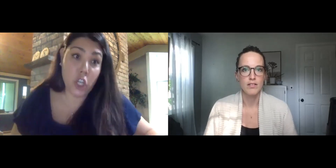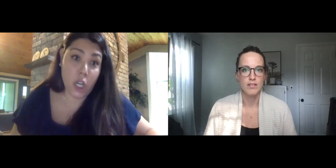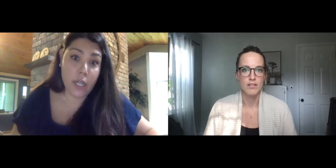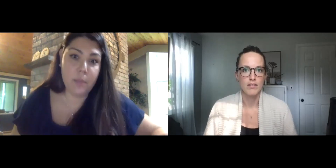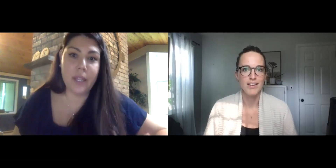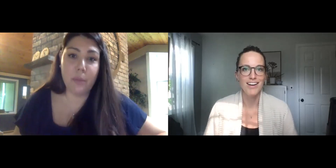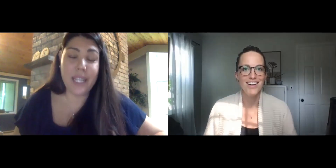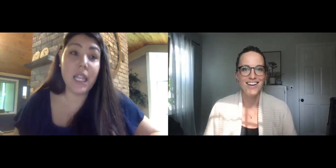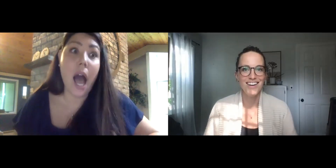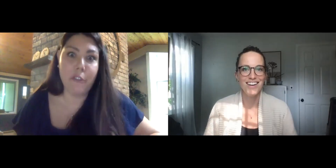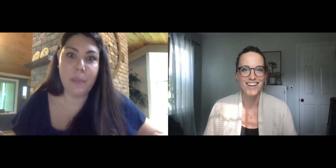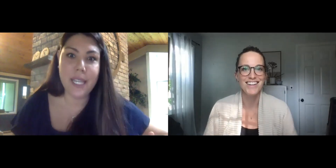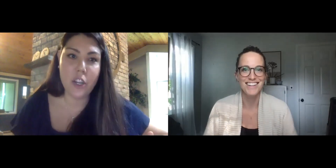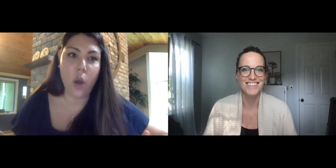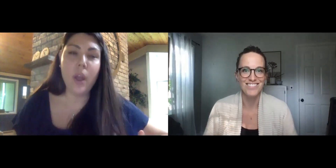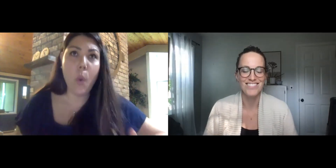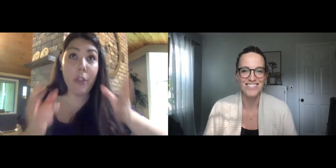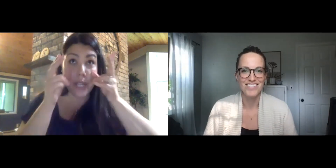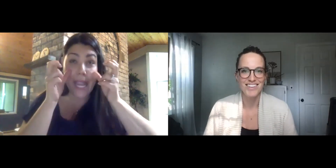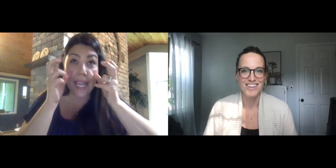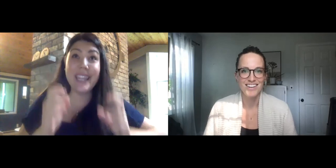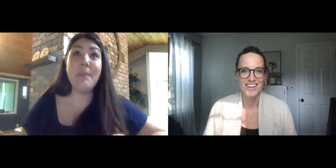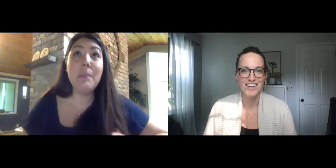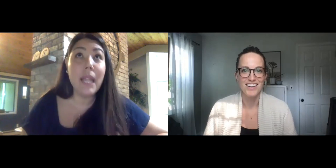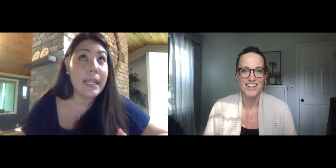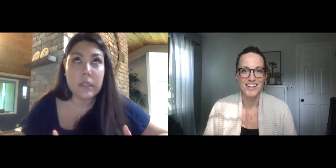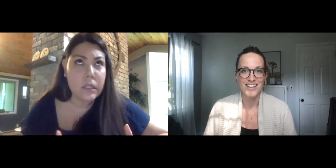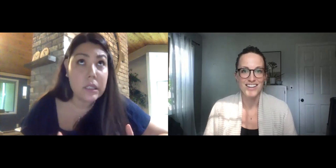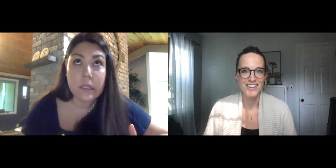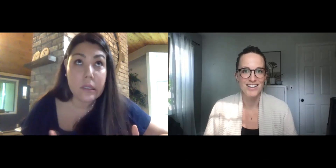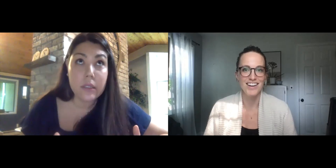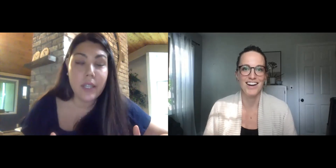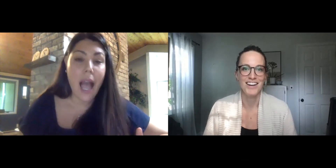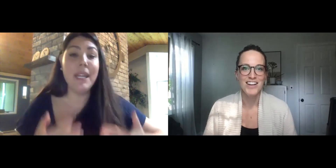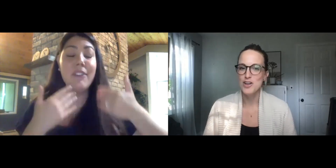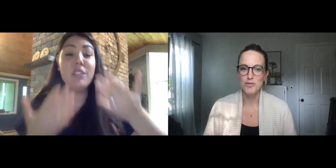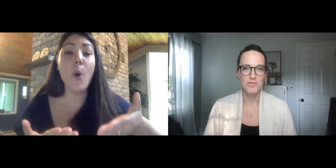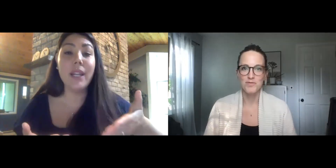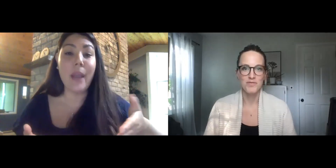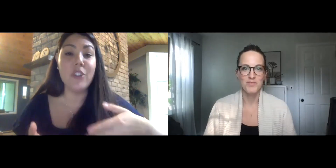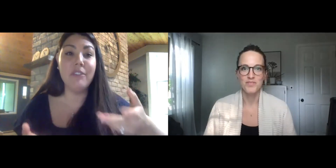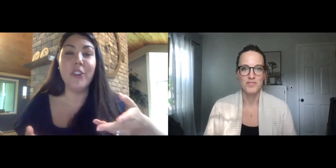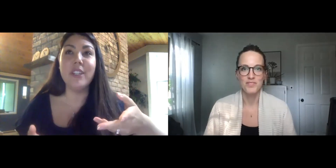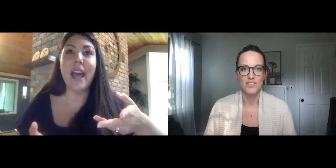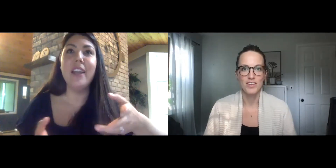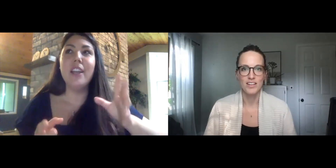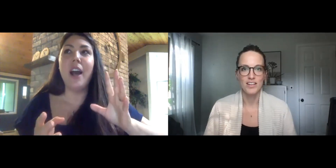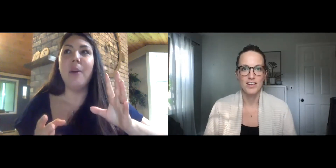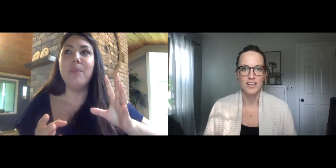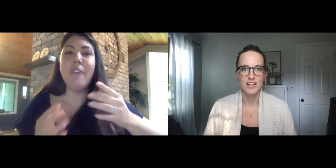old? You could, but Yeah. that's a lot for them to, while they're taking it in, they might be like, ooh. Yeah. I mean, even spoken language, I've learned